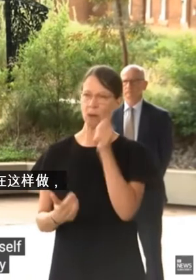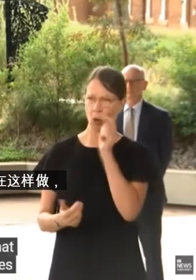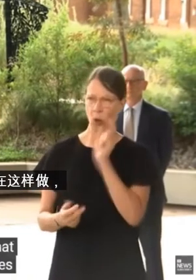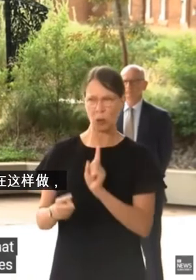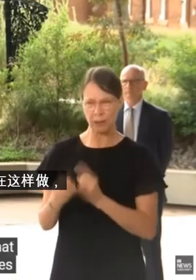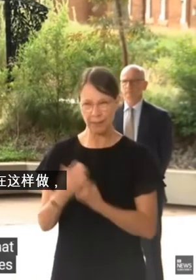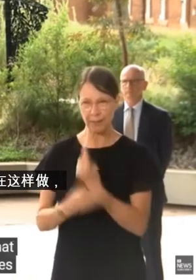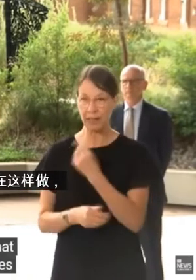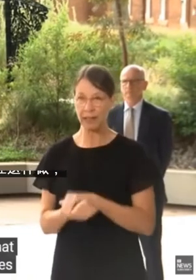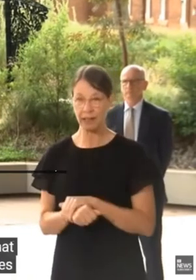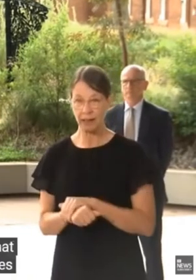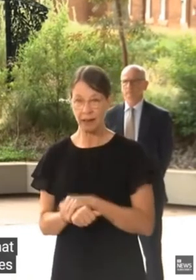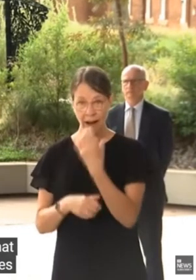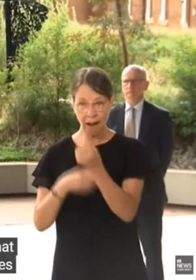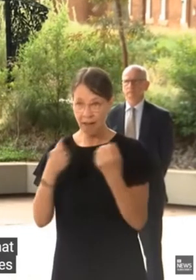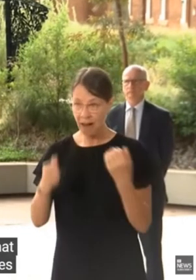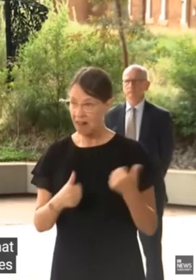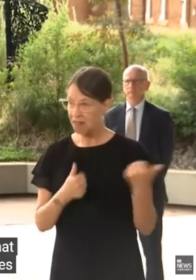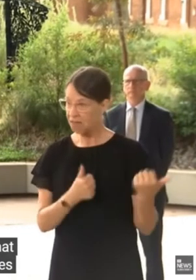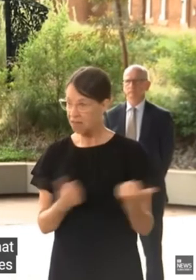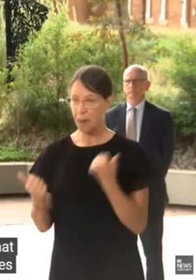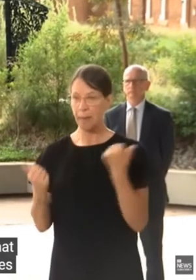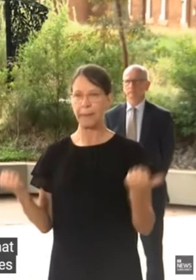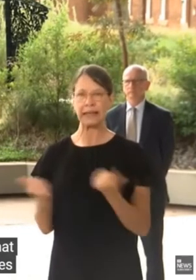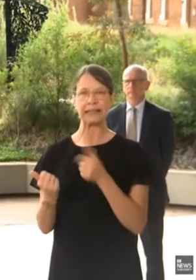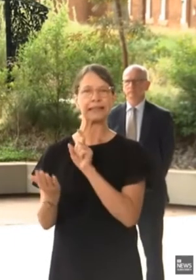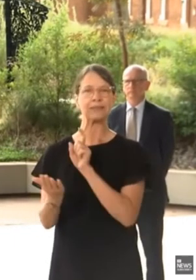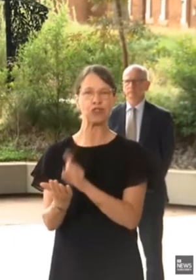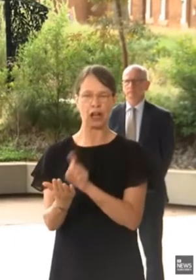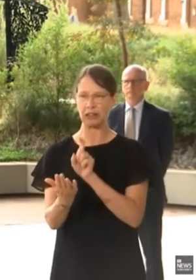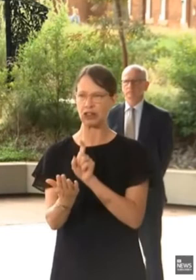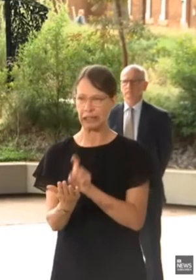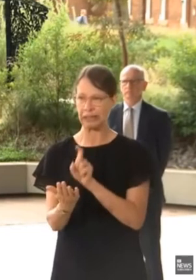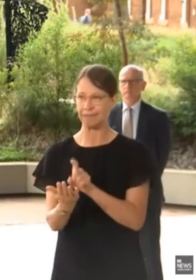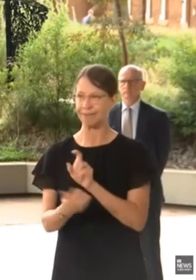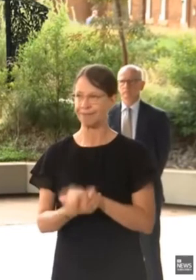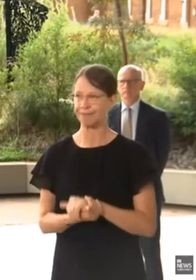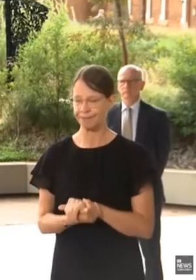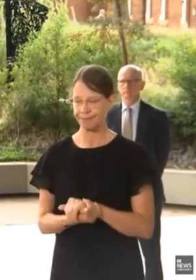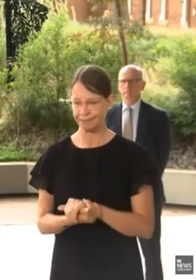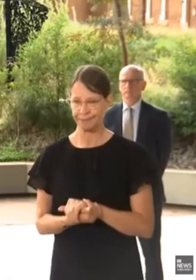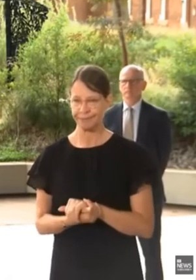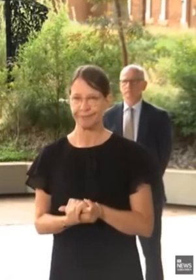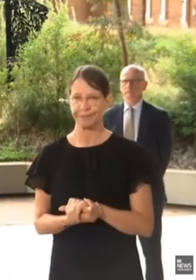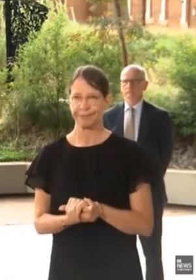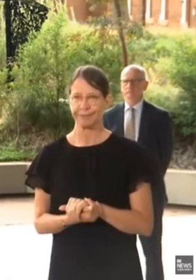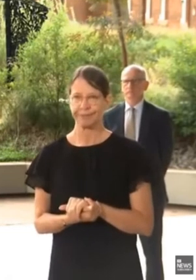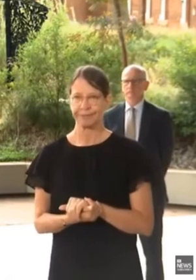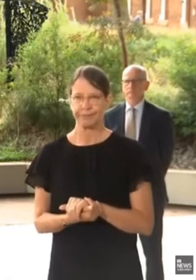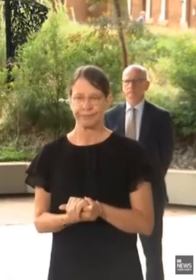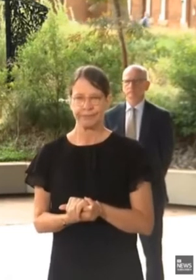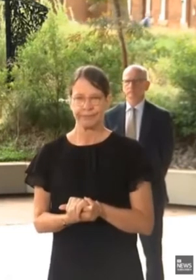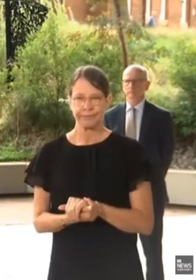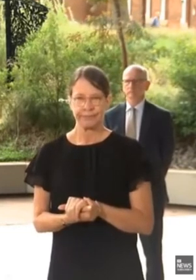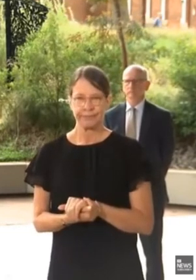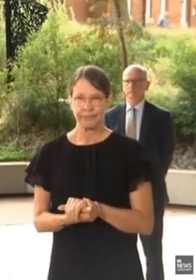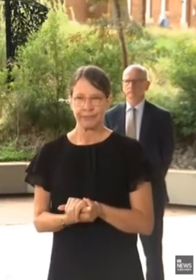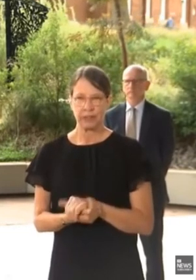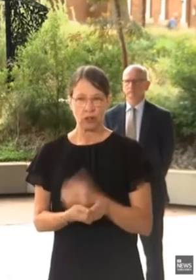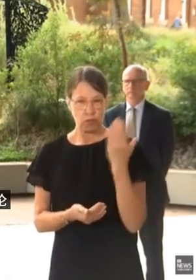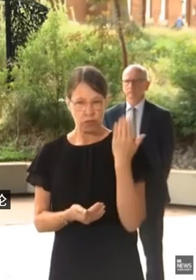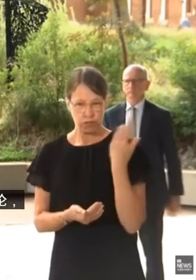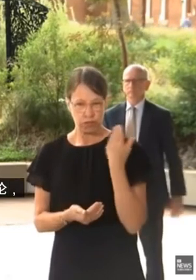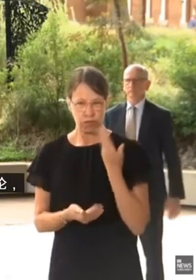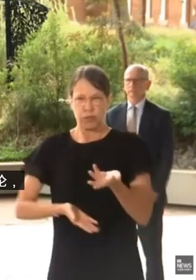South Wales. So checking in, and we had I can tell you we had a robust discussion